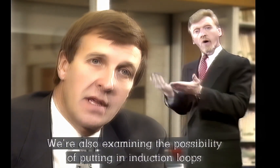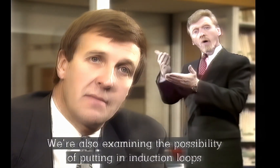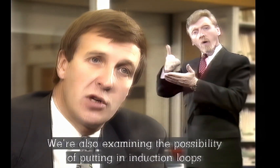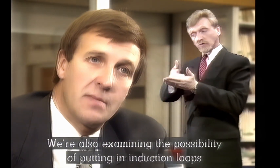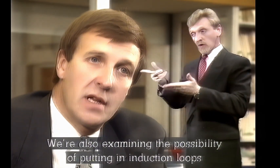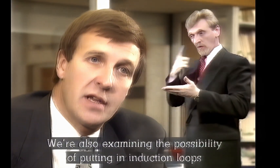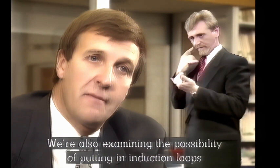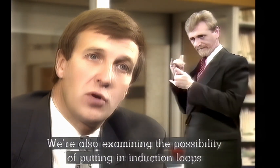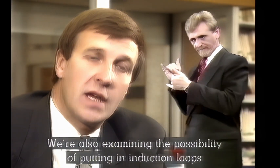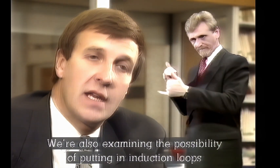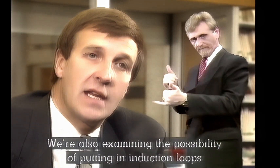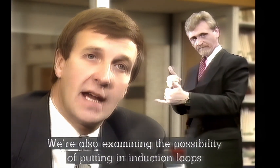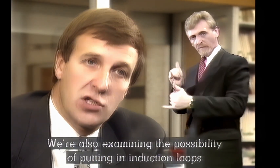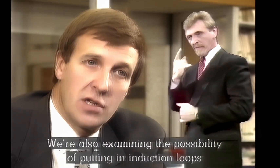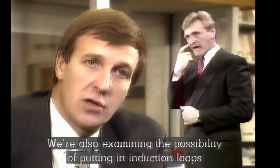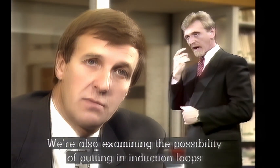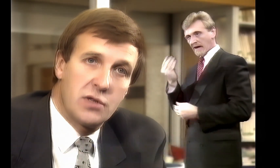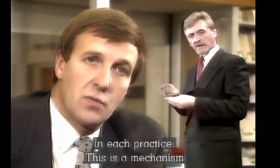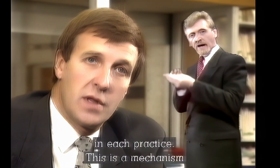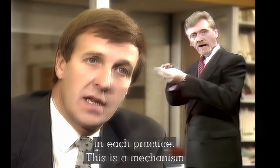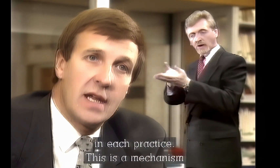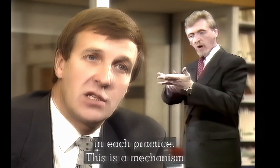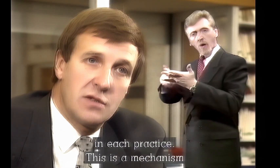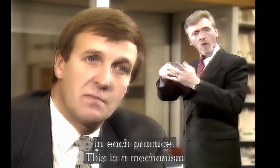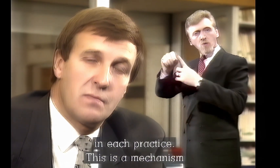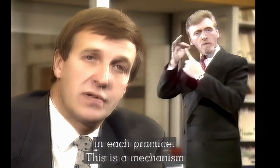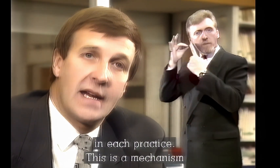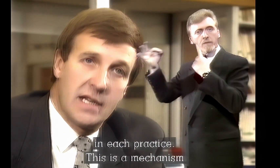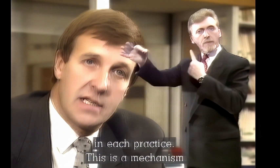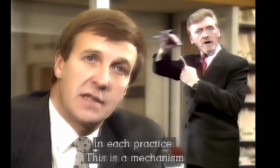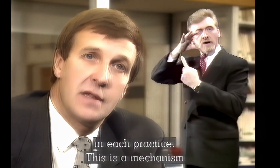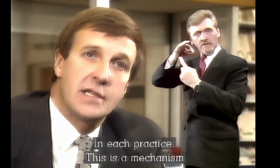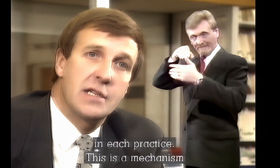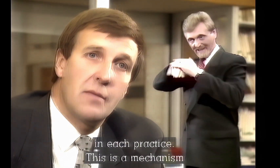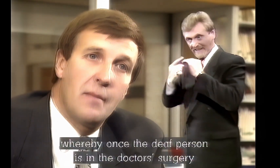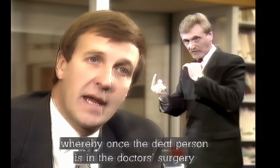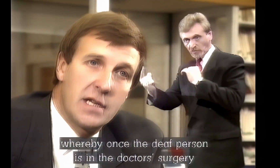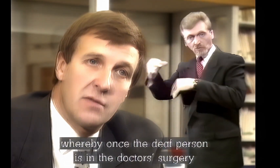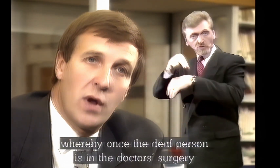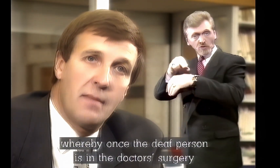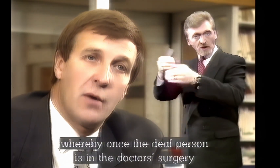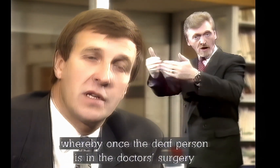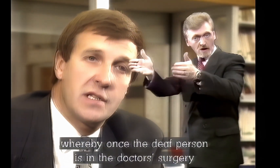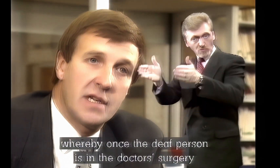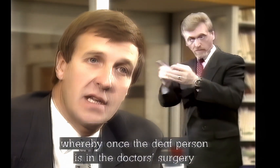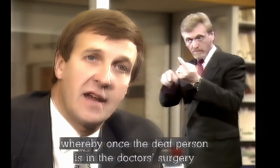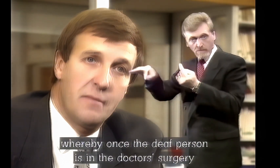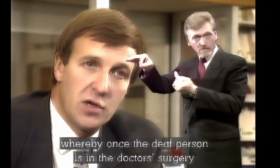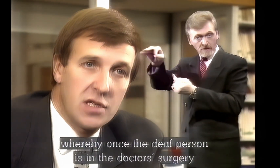the possibility of putting in induction loops within each practice. This is a mechanism whereby once the deaf person is